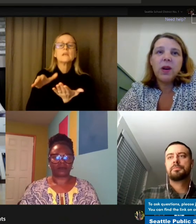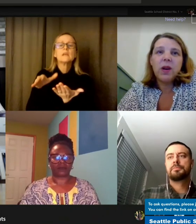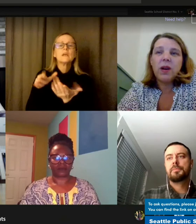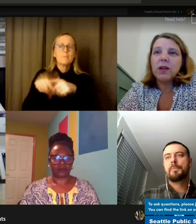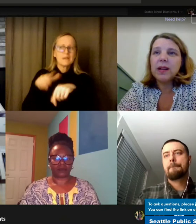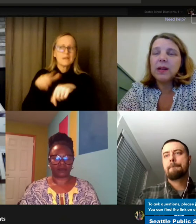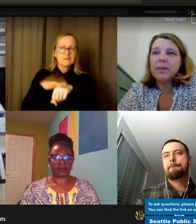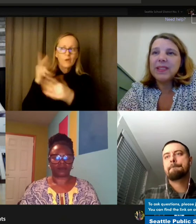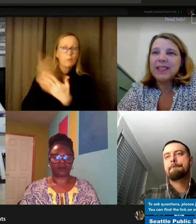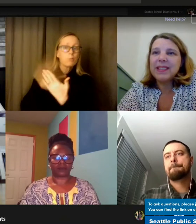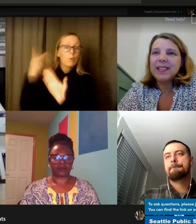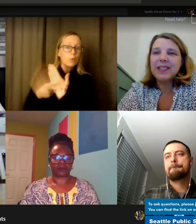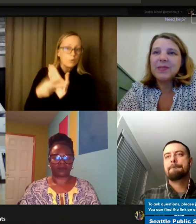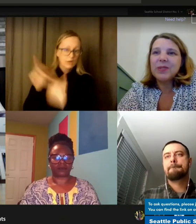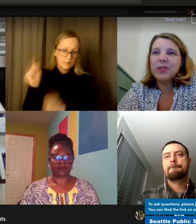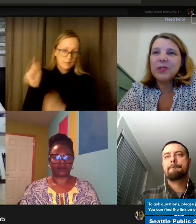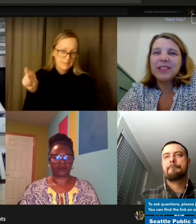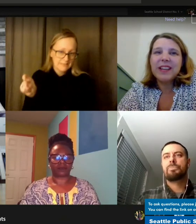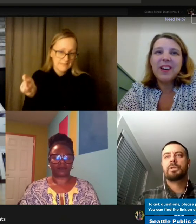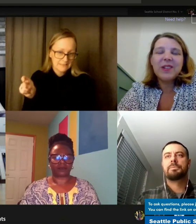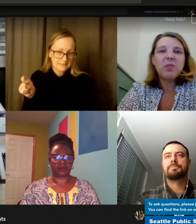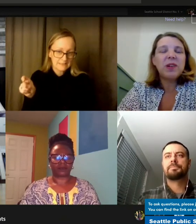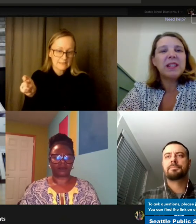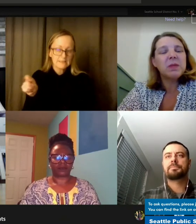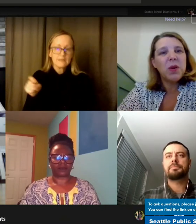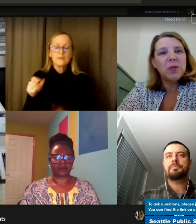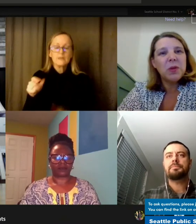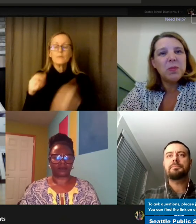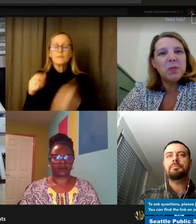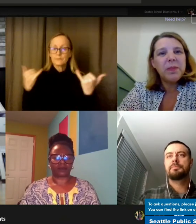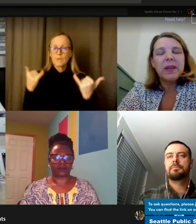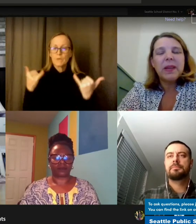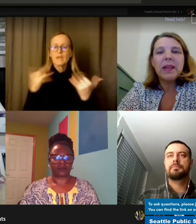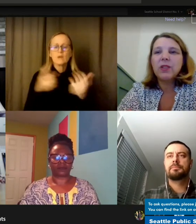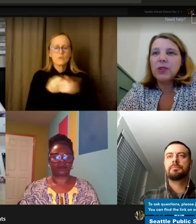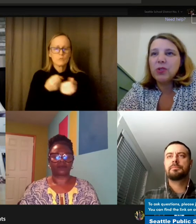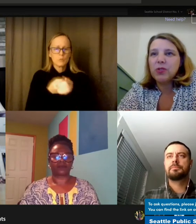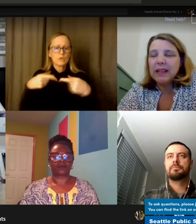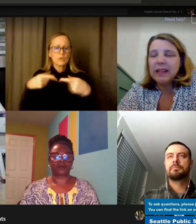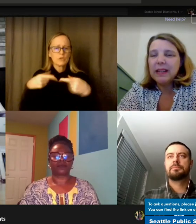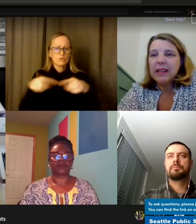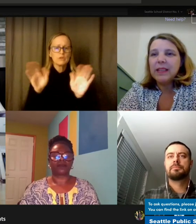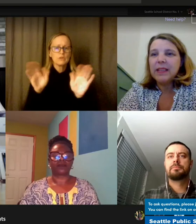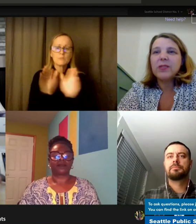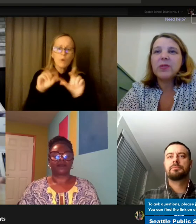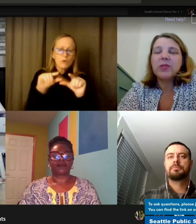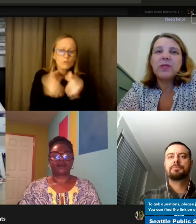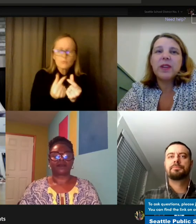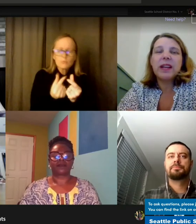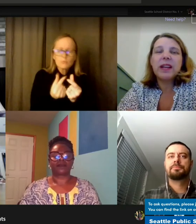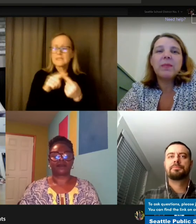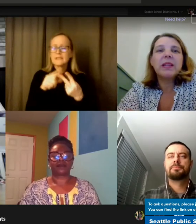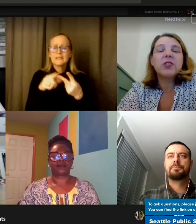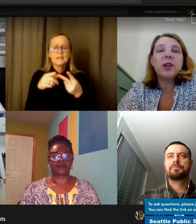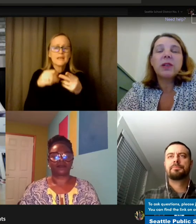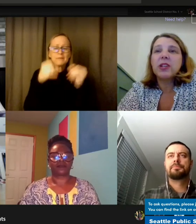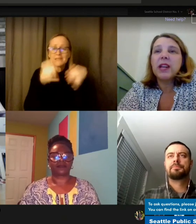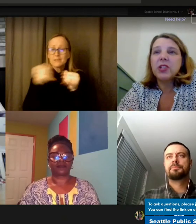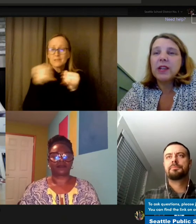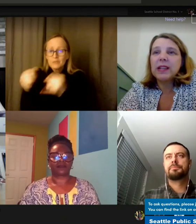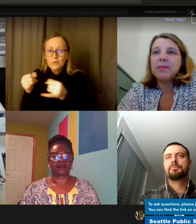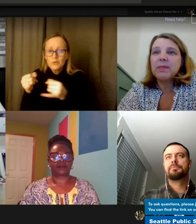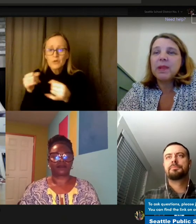our assistants currently are supporting in small groups individually. They're also serving in the general